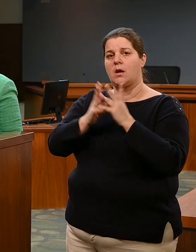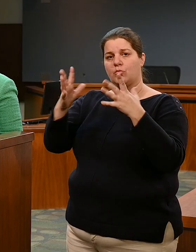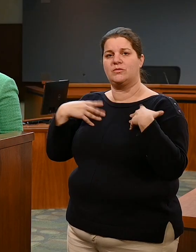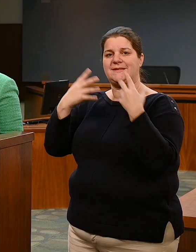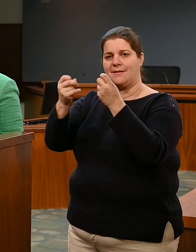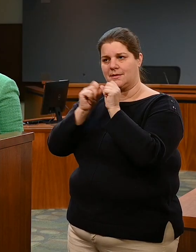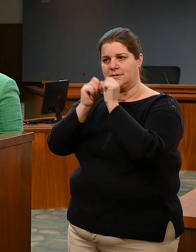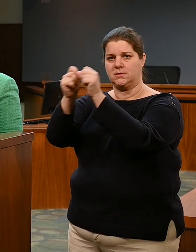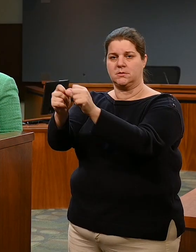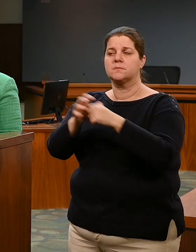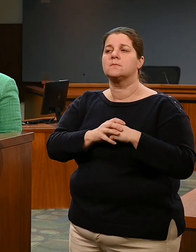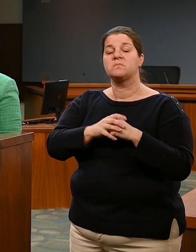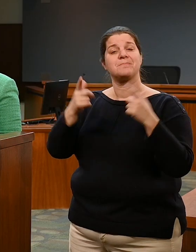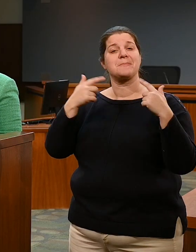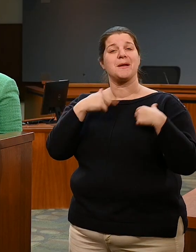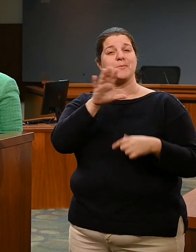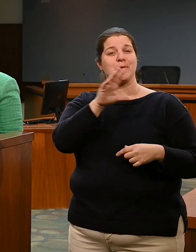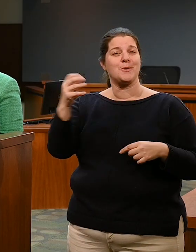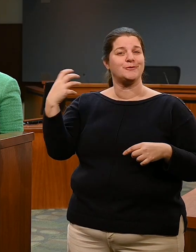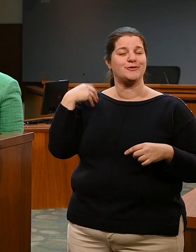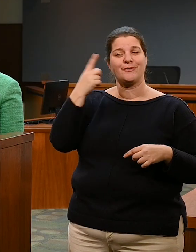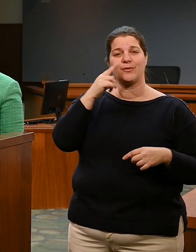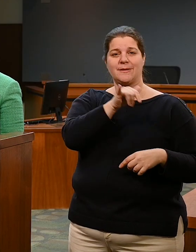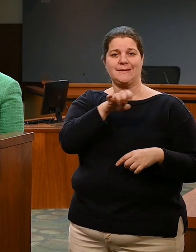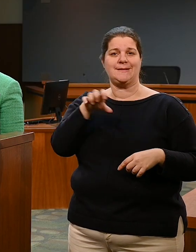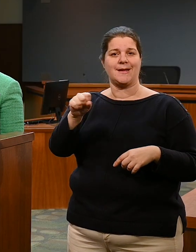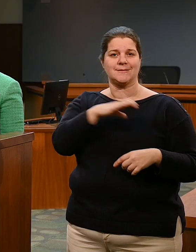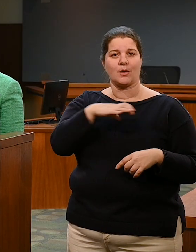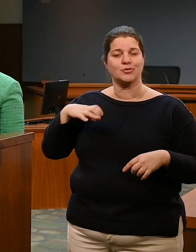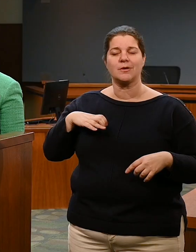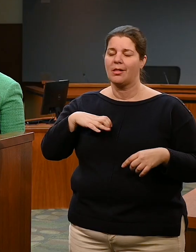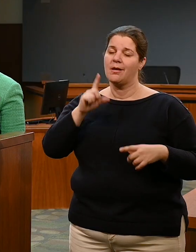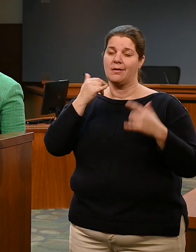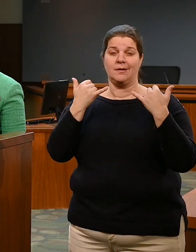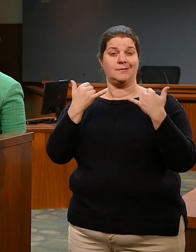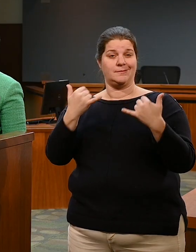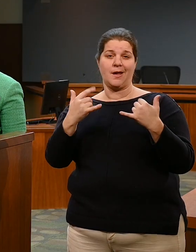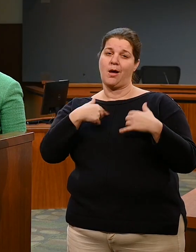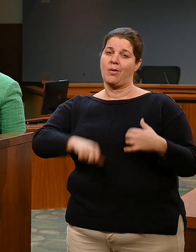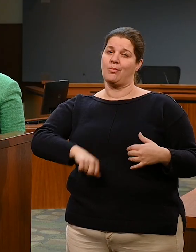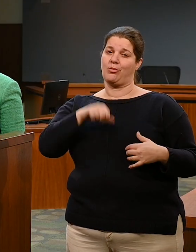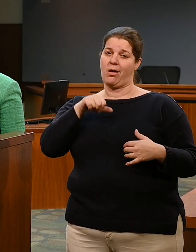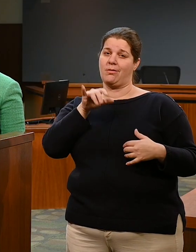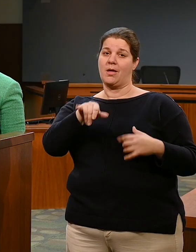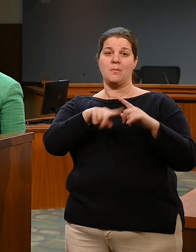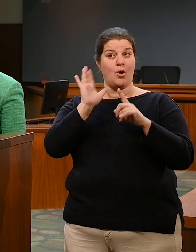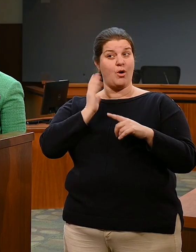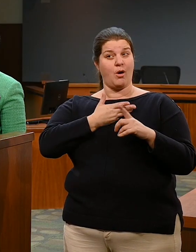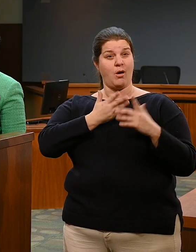serve as the co-chairman of the YES Council. The responsibility now before us is